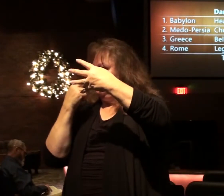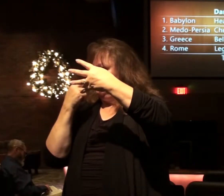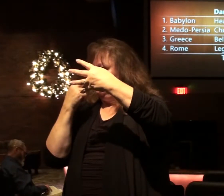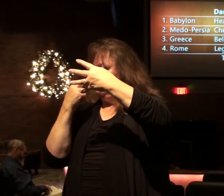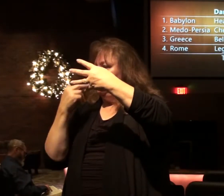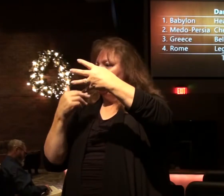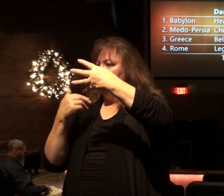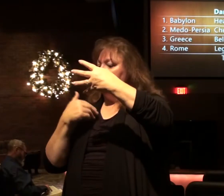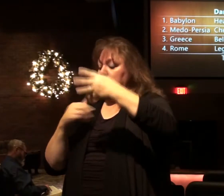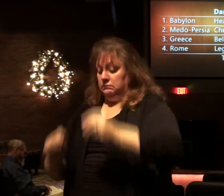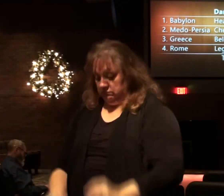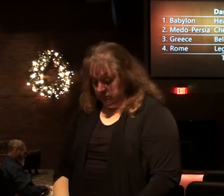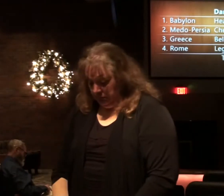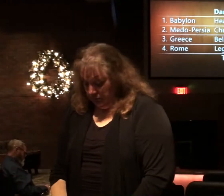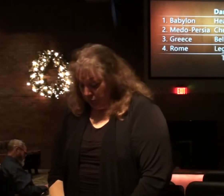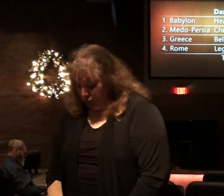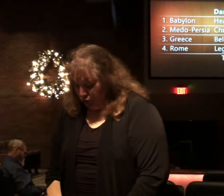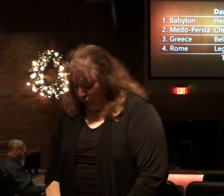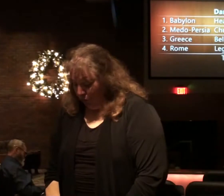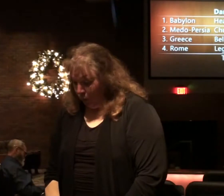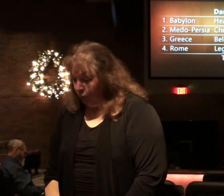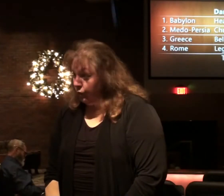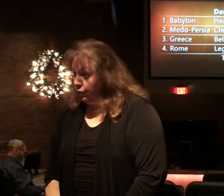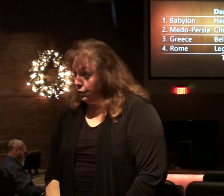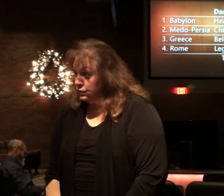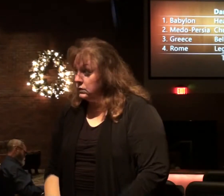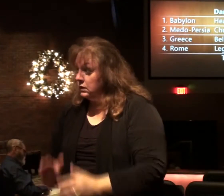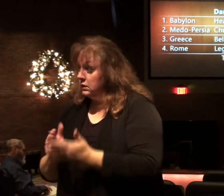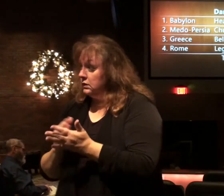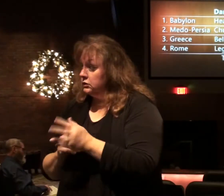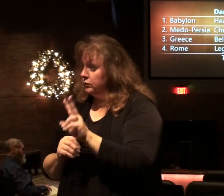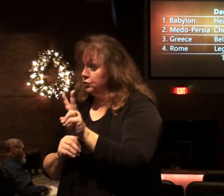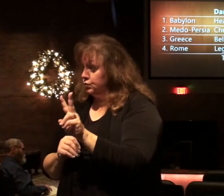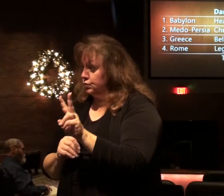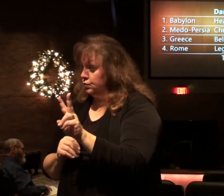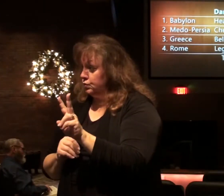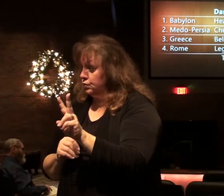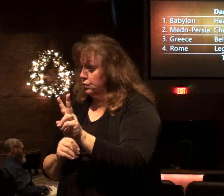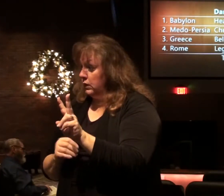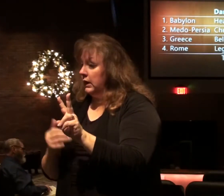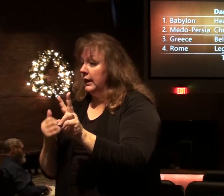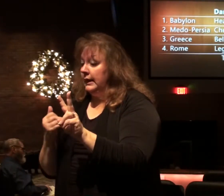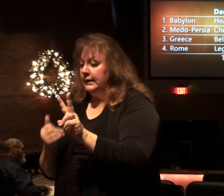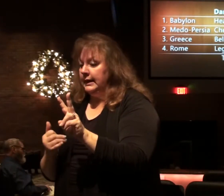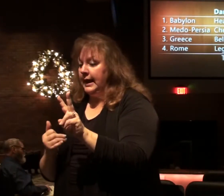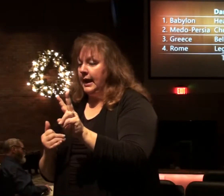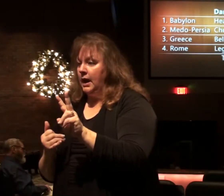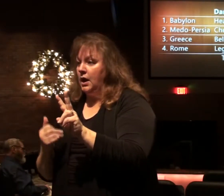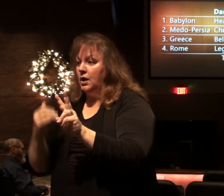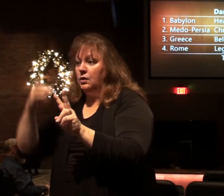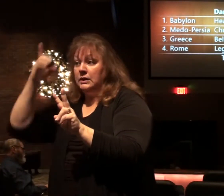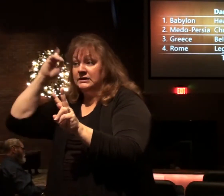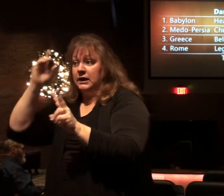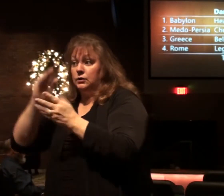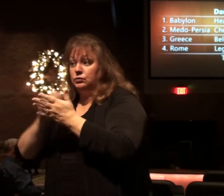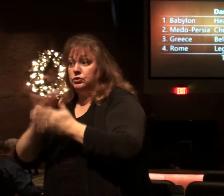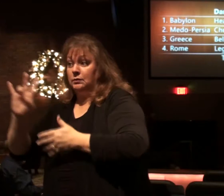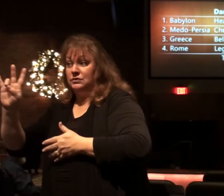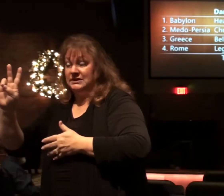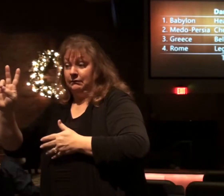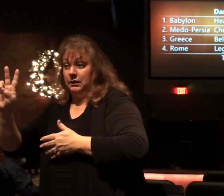You had the toes in chapter 2. Now here in chapter